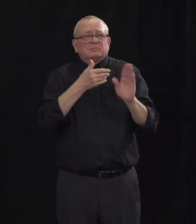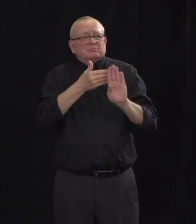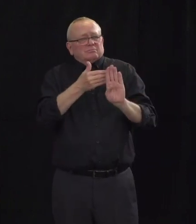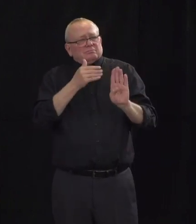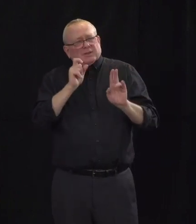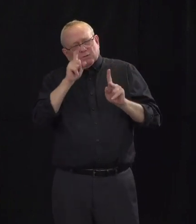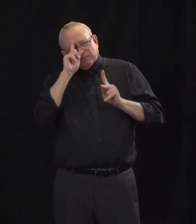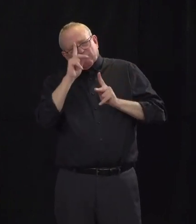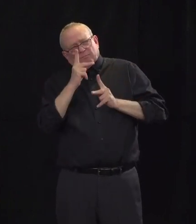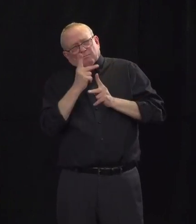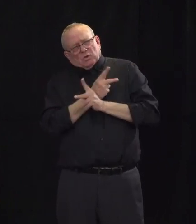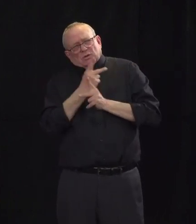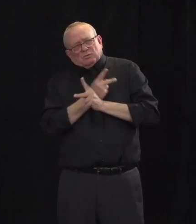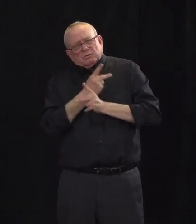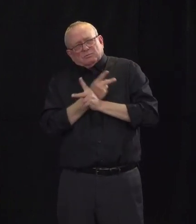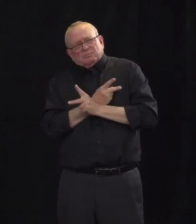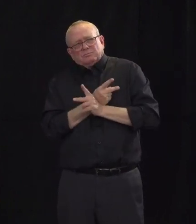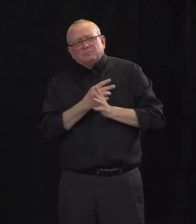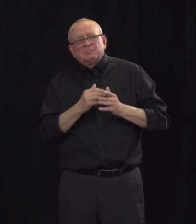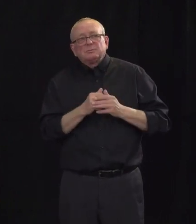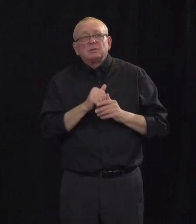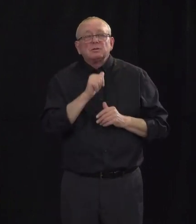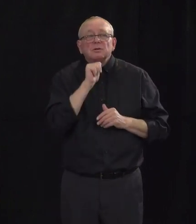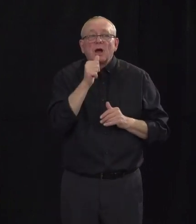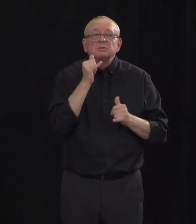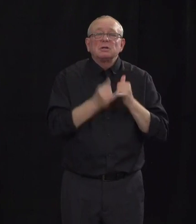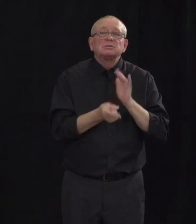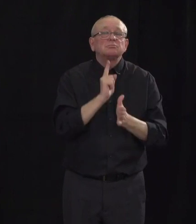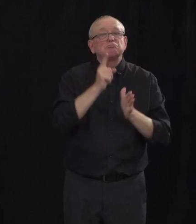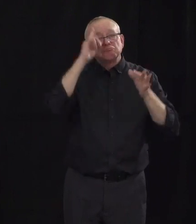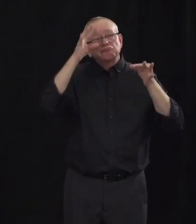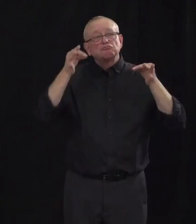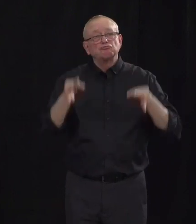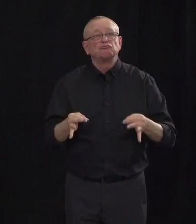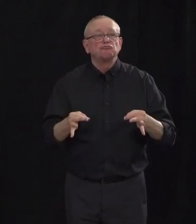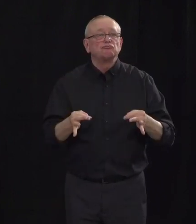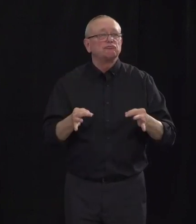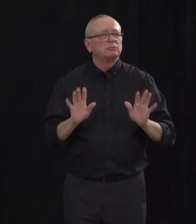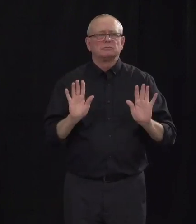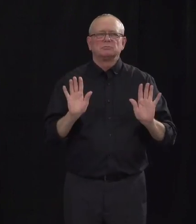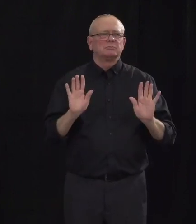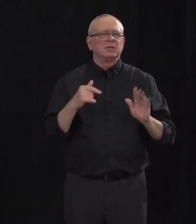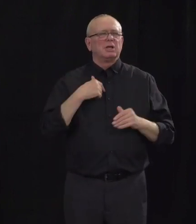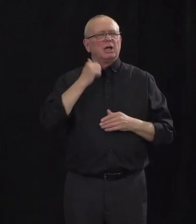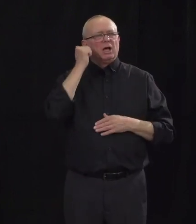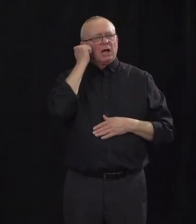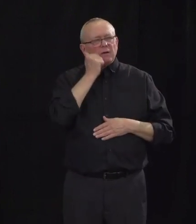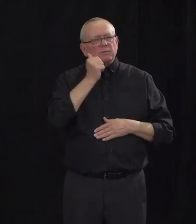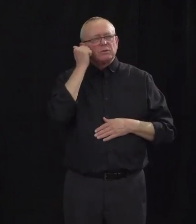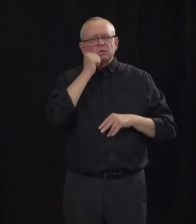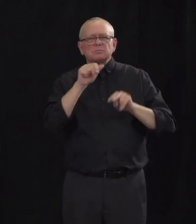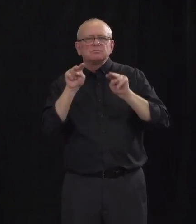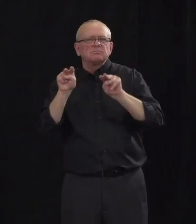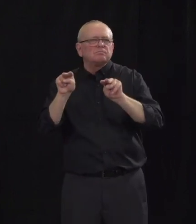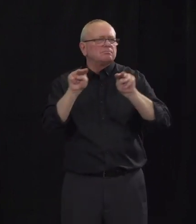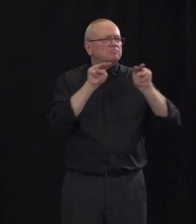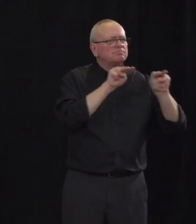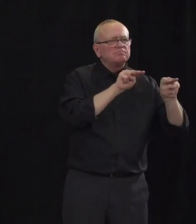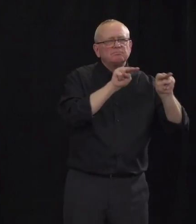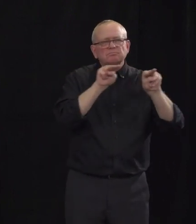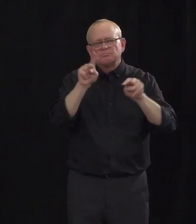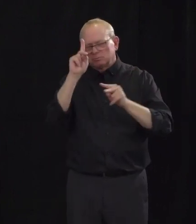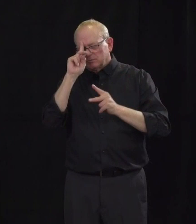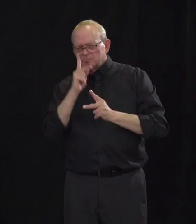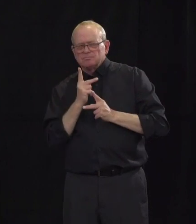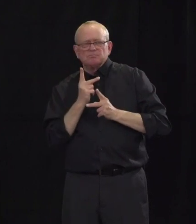we are continuously looking at the options. And so yesterday we were making this consideration, but we hadn't yet had the chance to bring